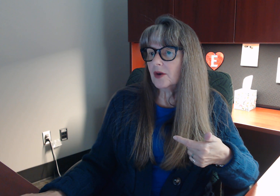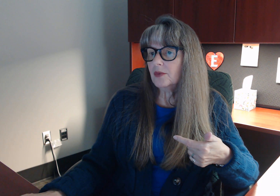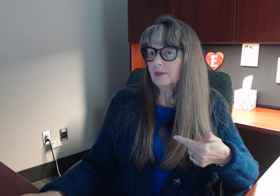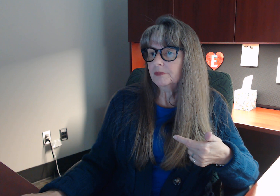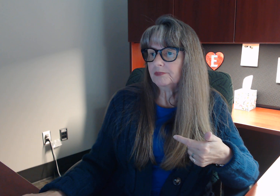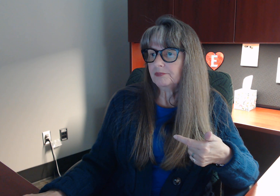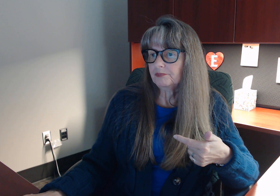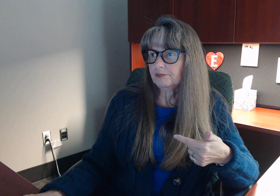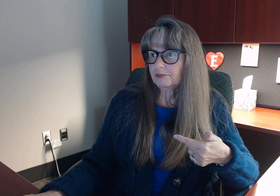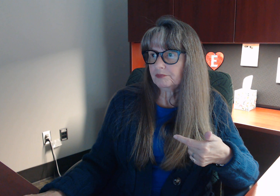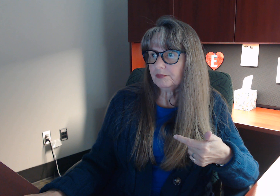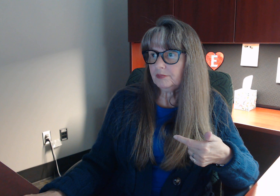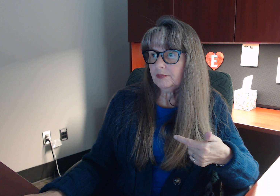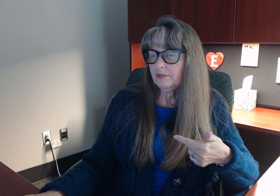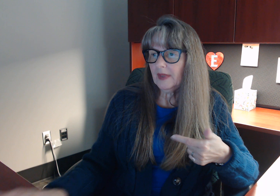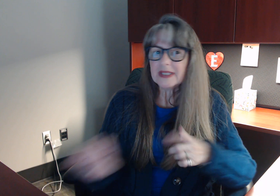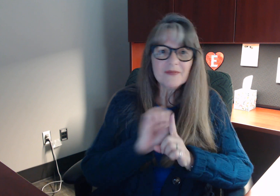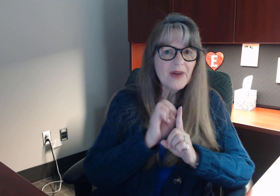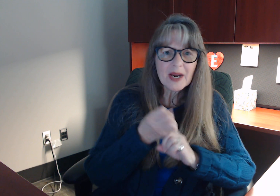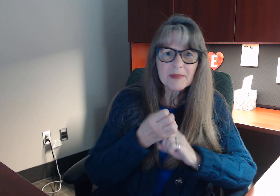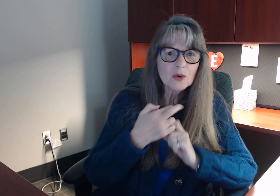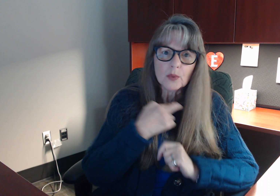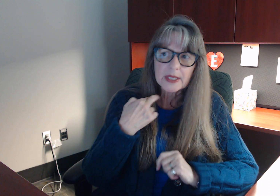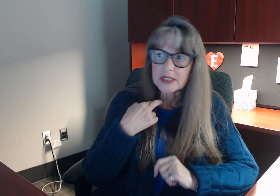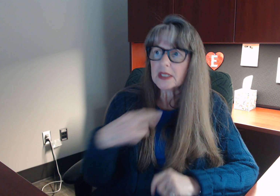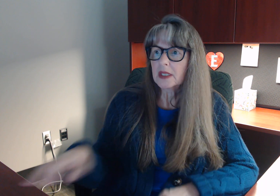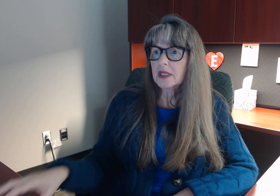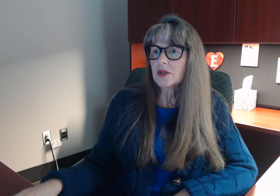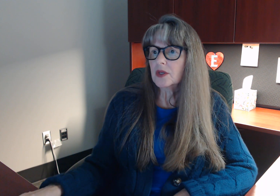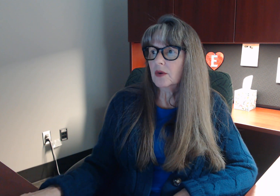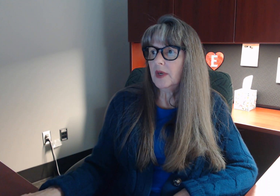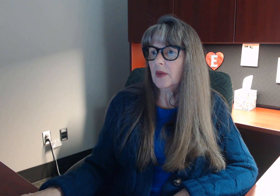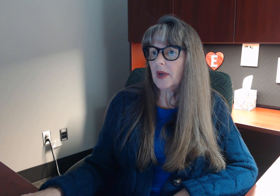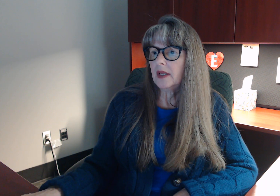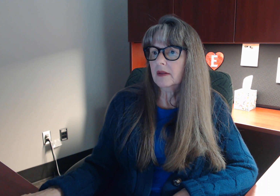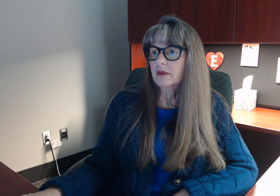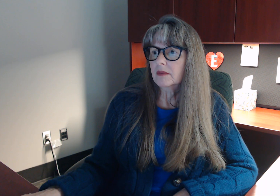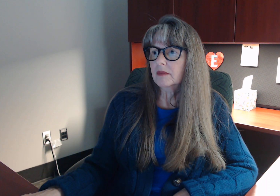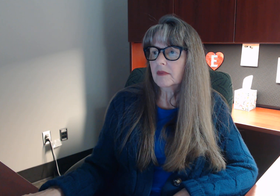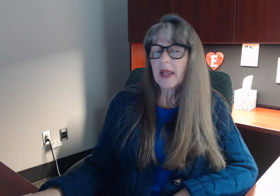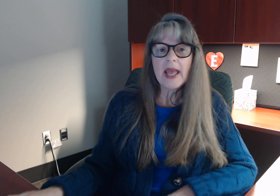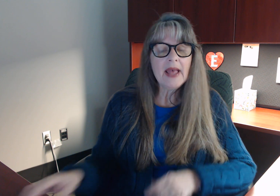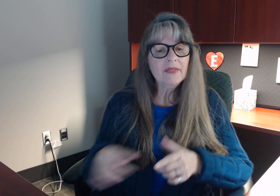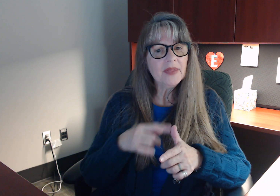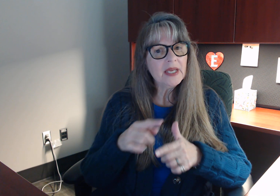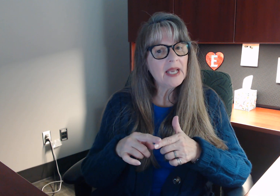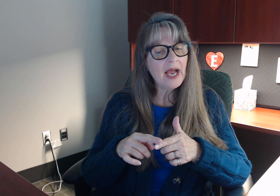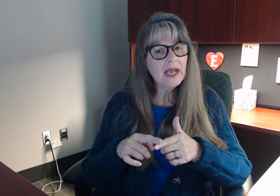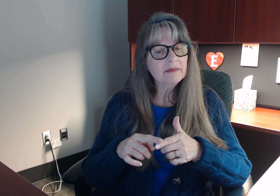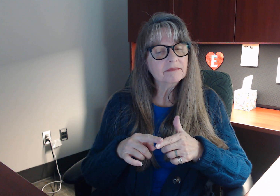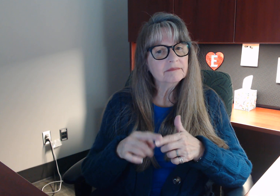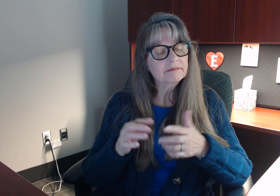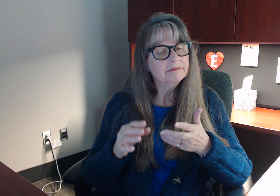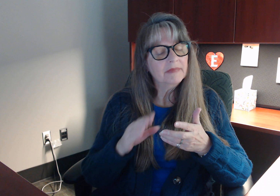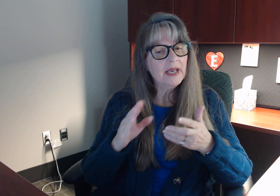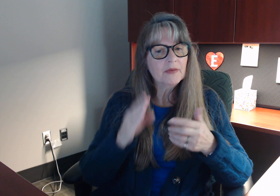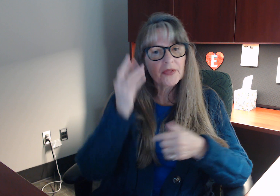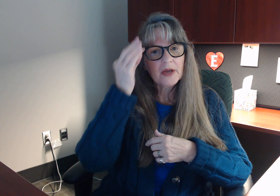So it's environmental risk. So anyway, and then I never thought